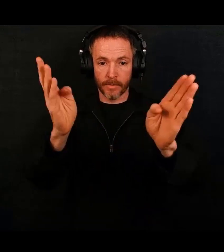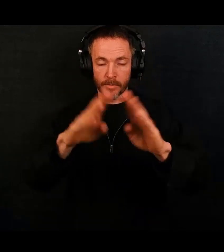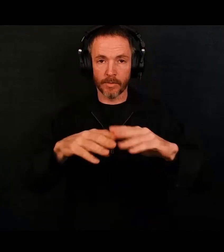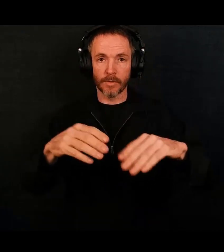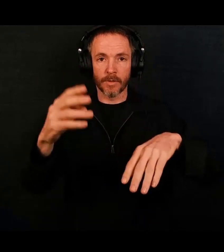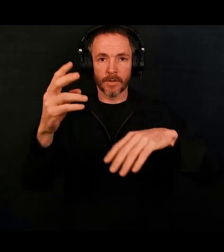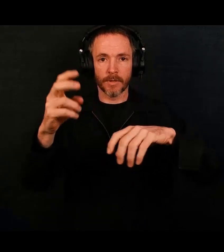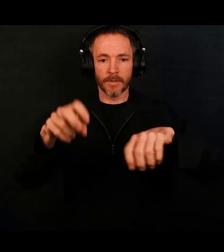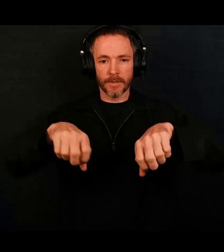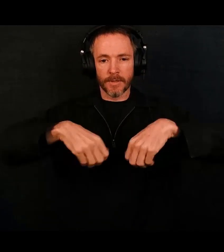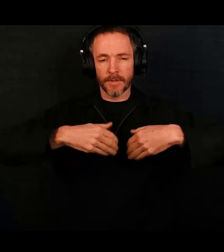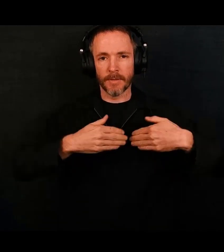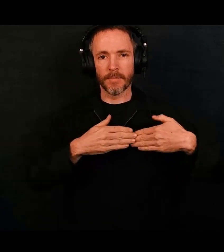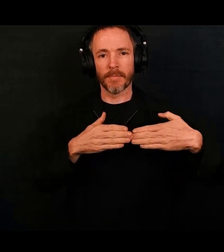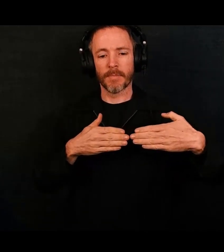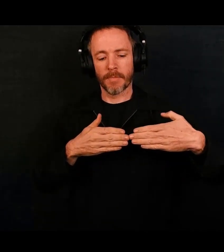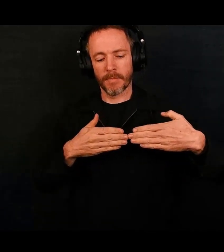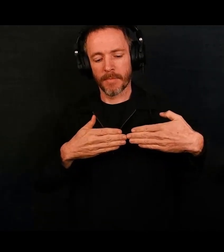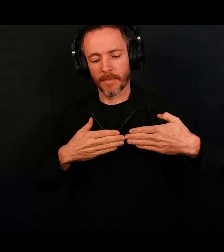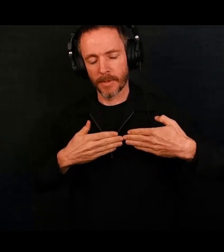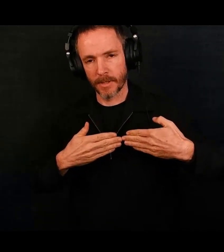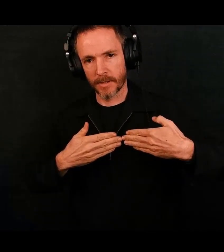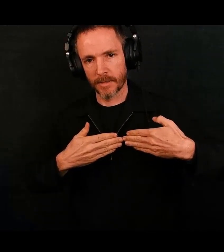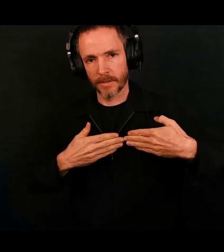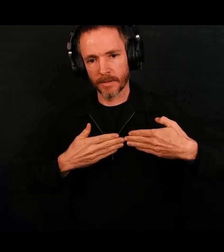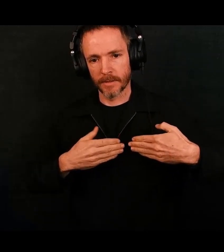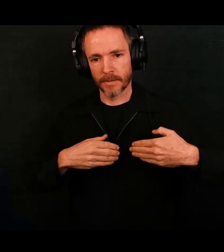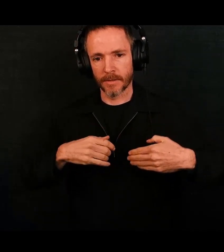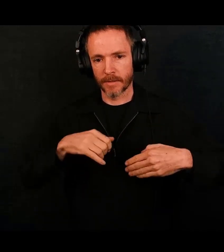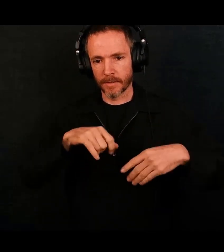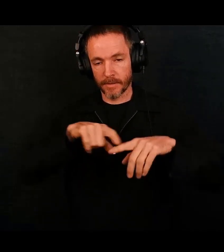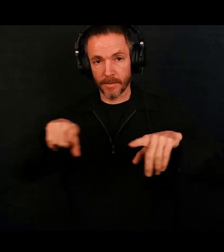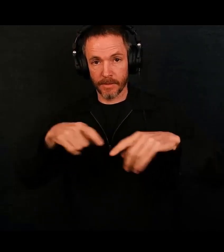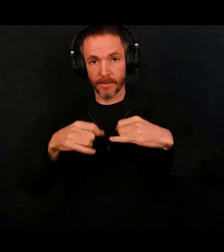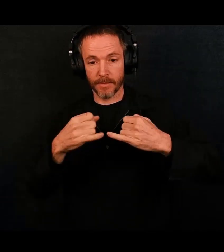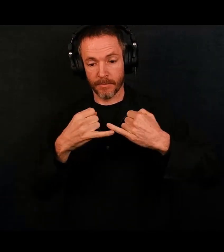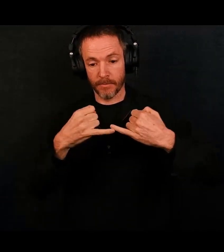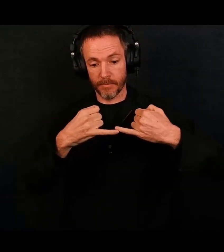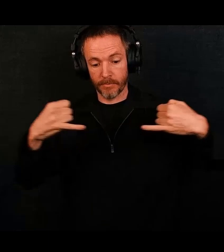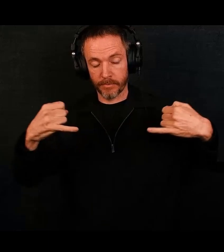is bending these because